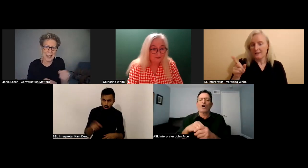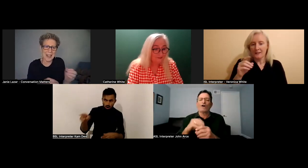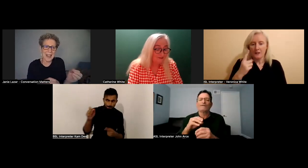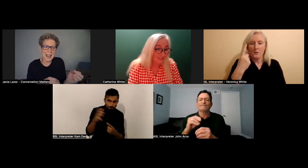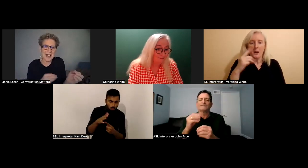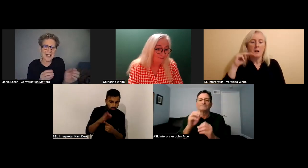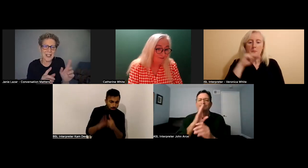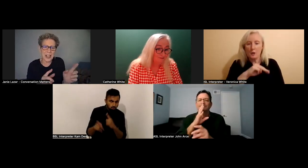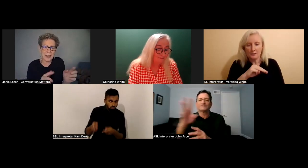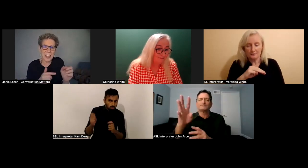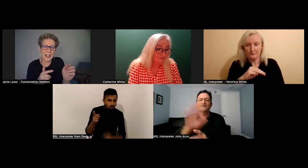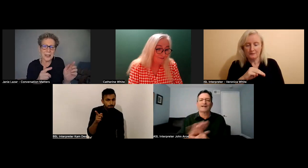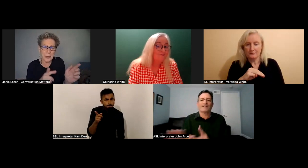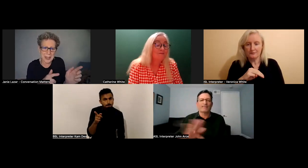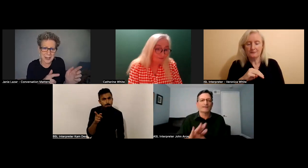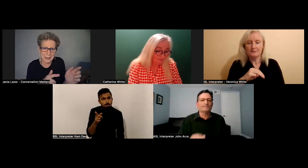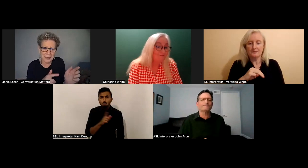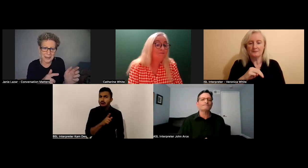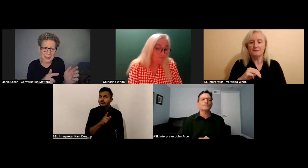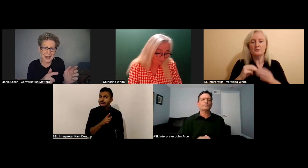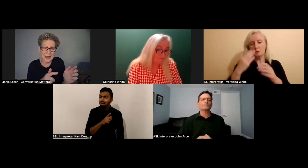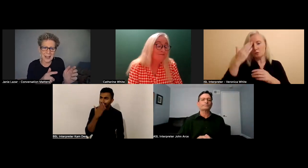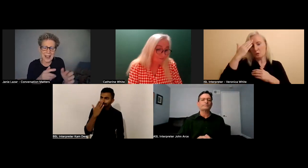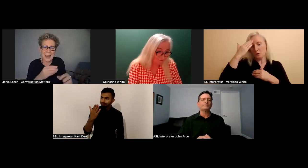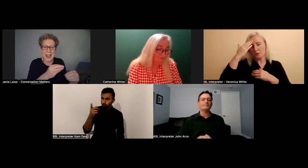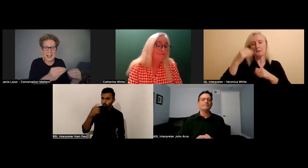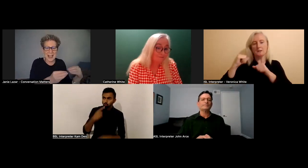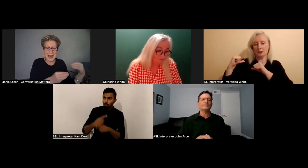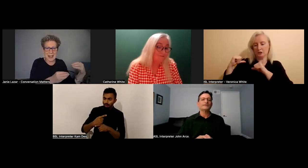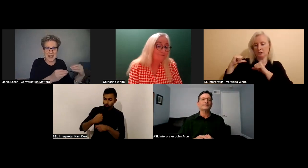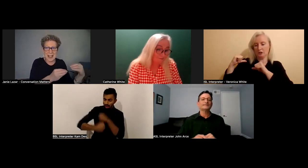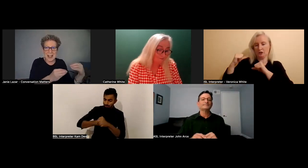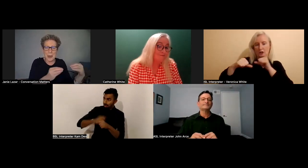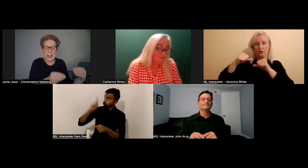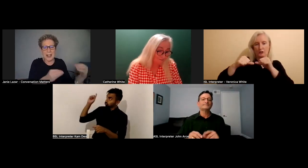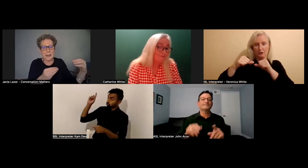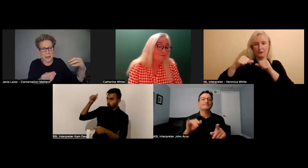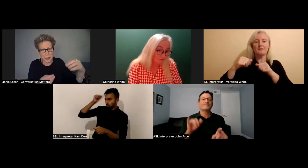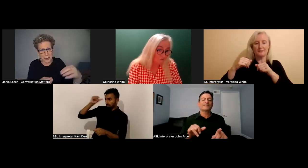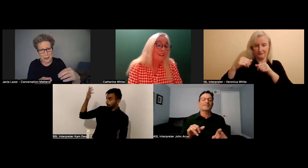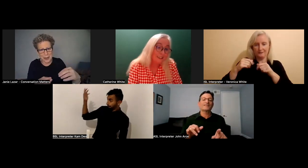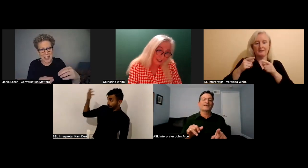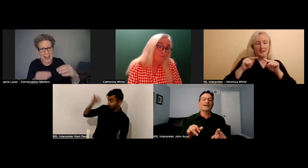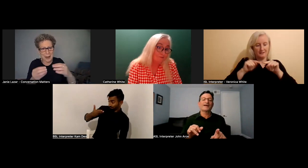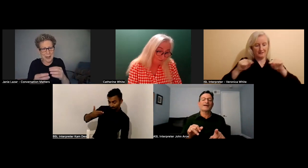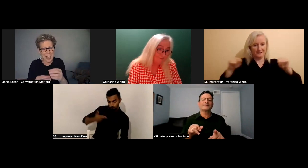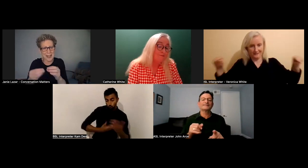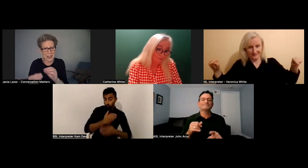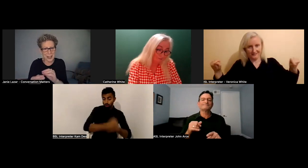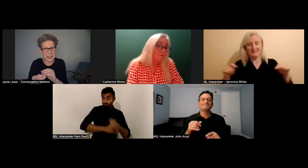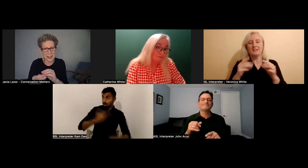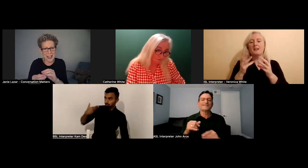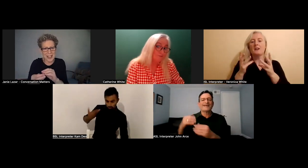is the intergenerational wisdom that will inform how they